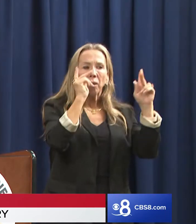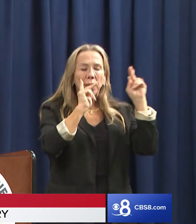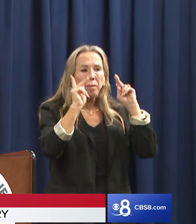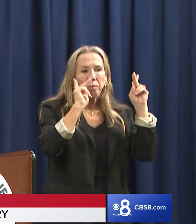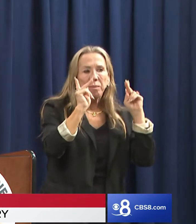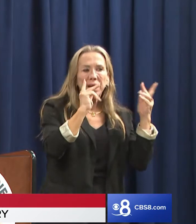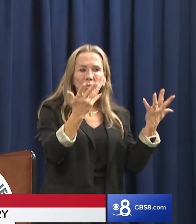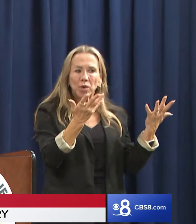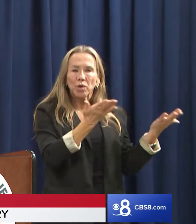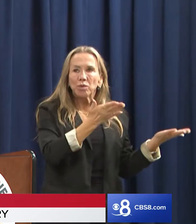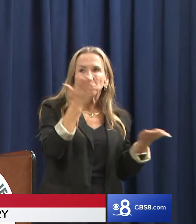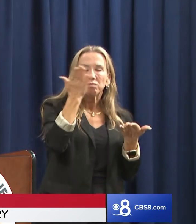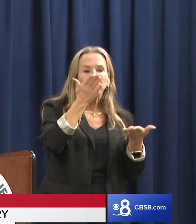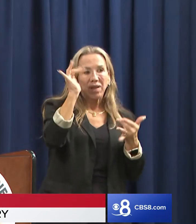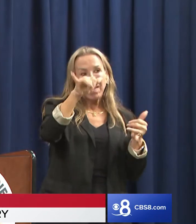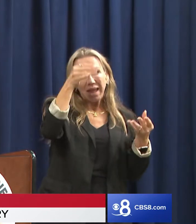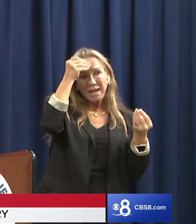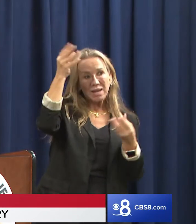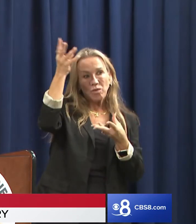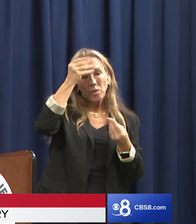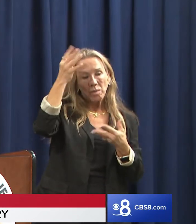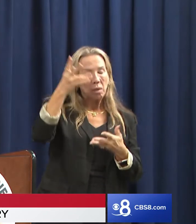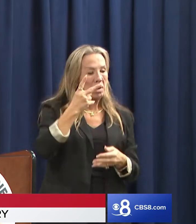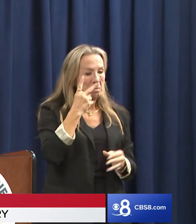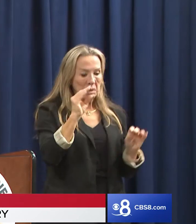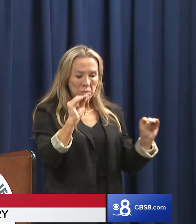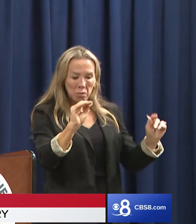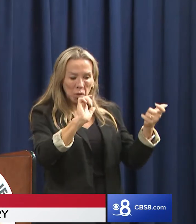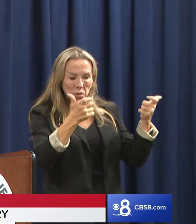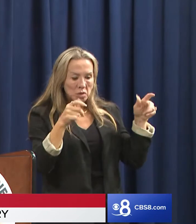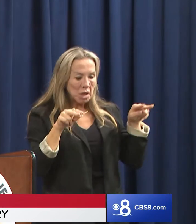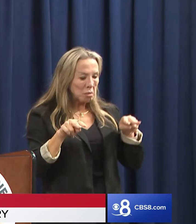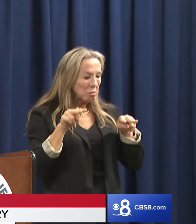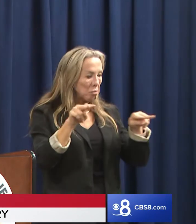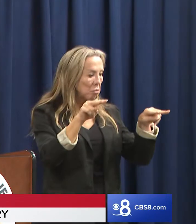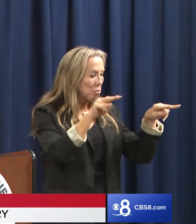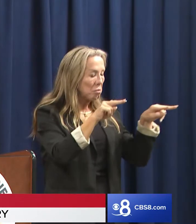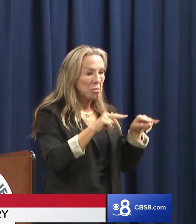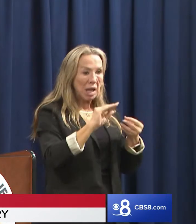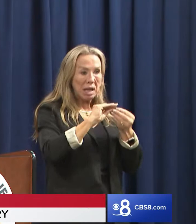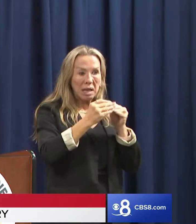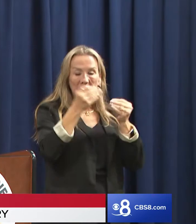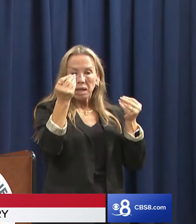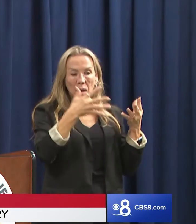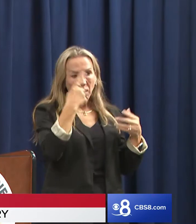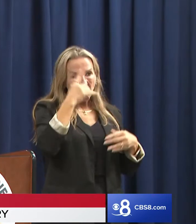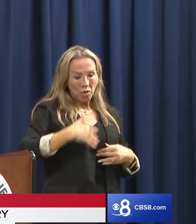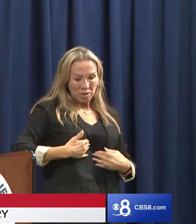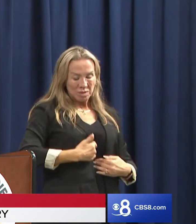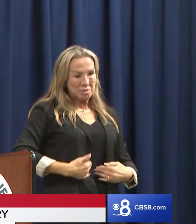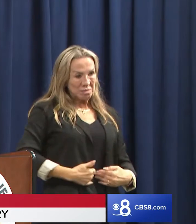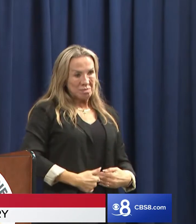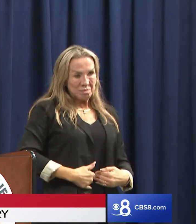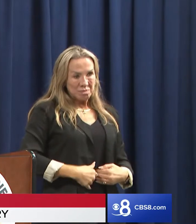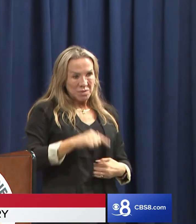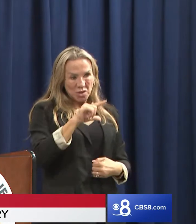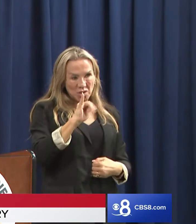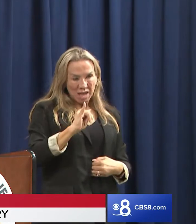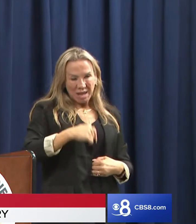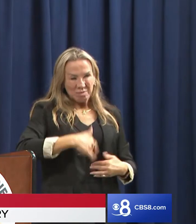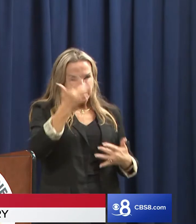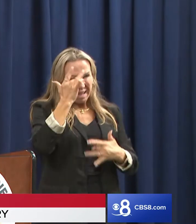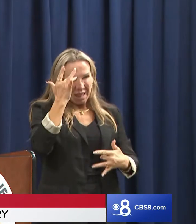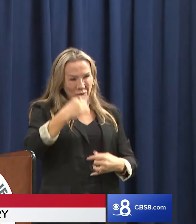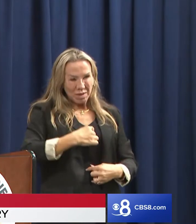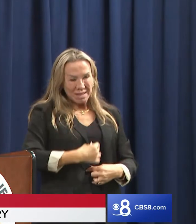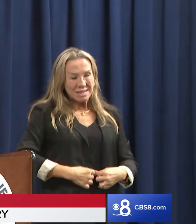to emergency departments, for example, and we've seen no change in the numbers coming in for gastrointestinal illness. We